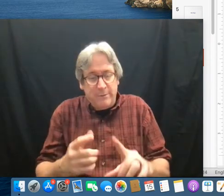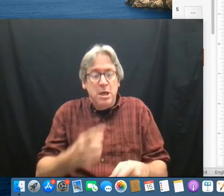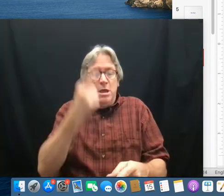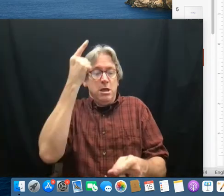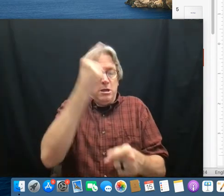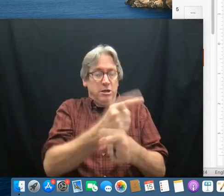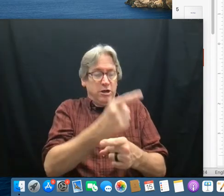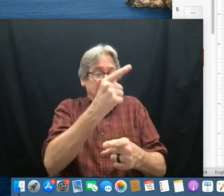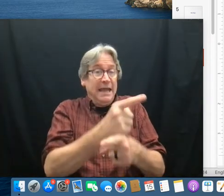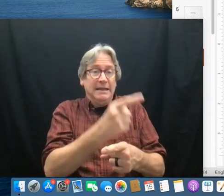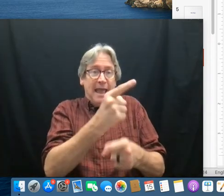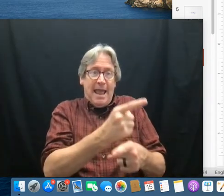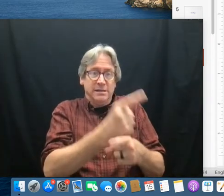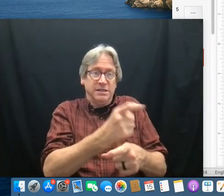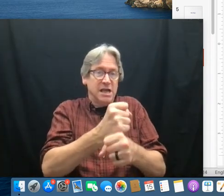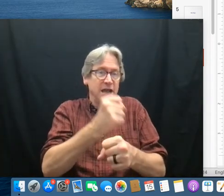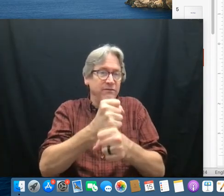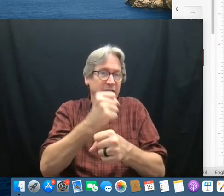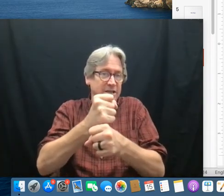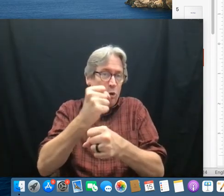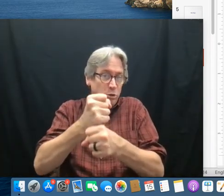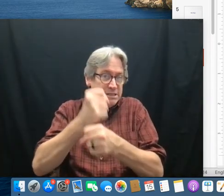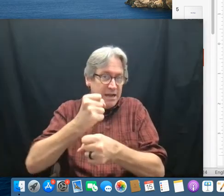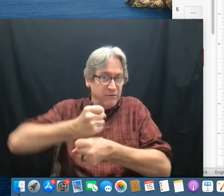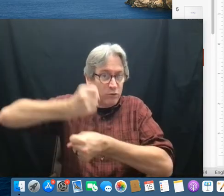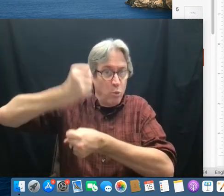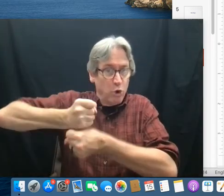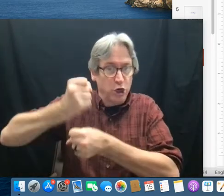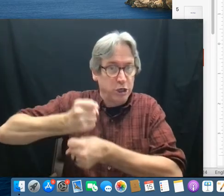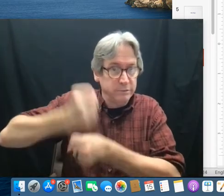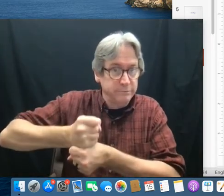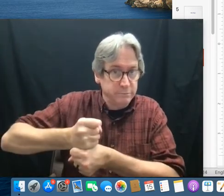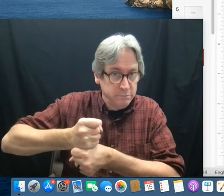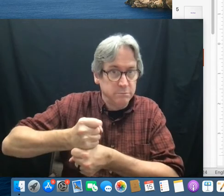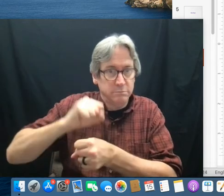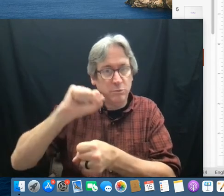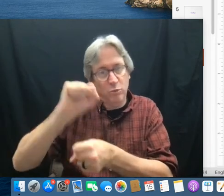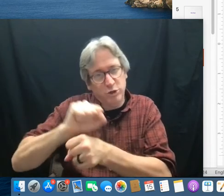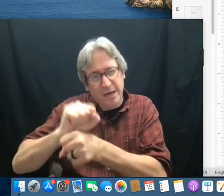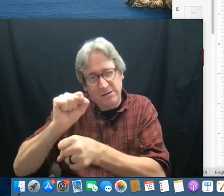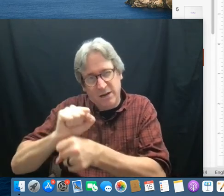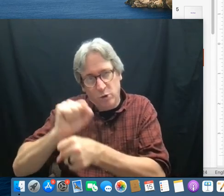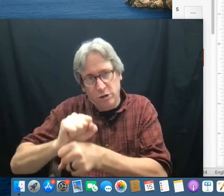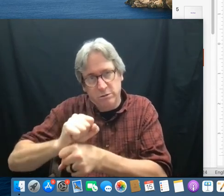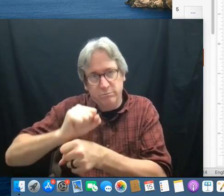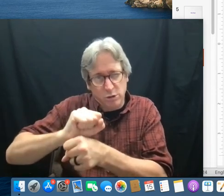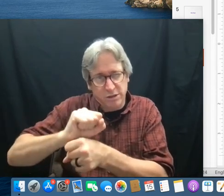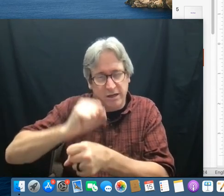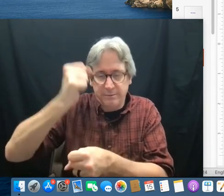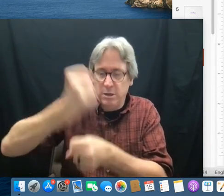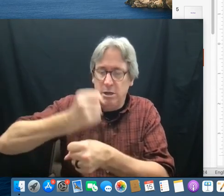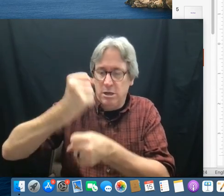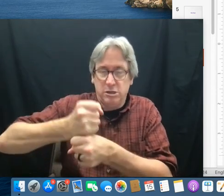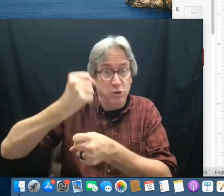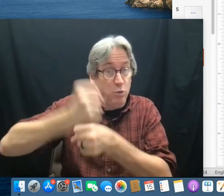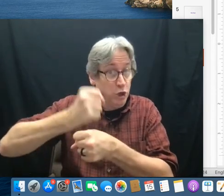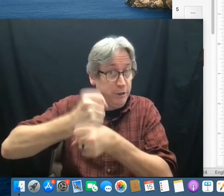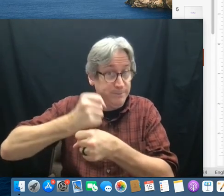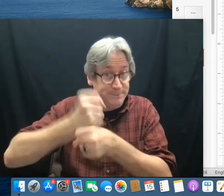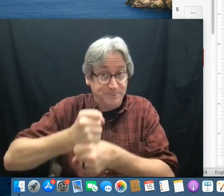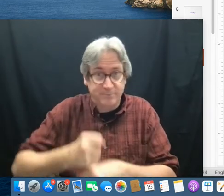Okay. You're gonna hit the hands. It's kind of like the old sign for work, which we now sign work mostly.